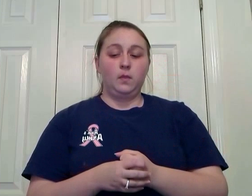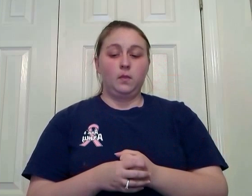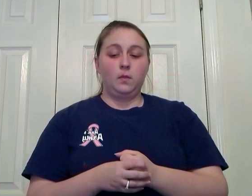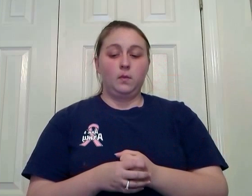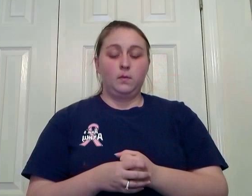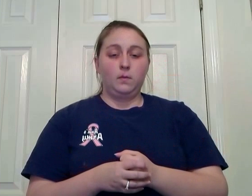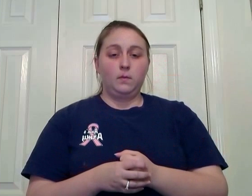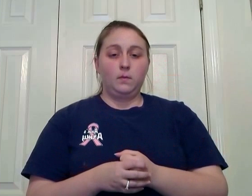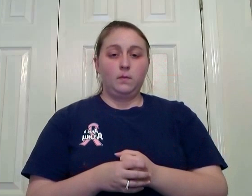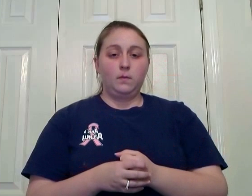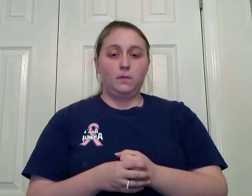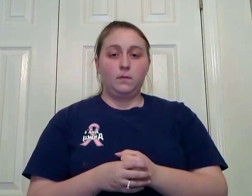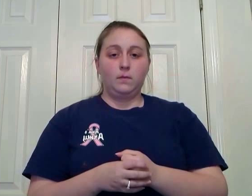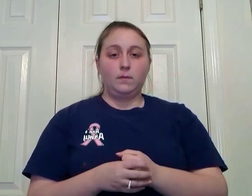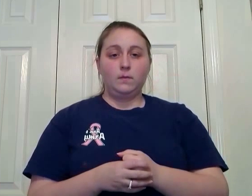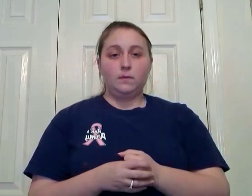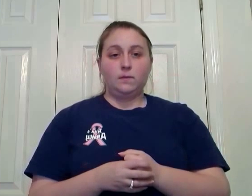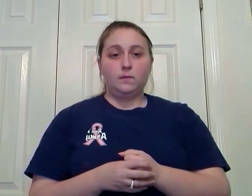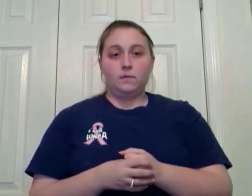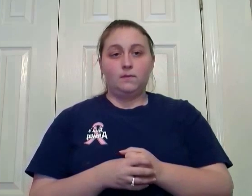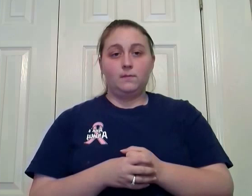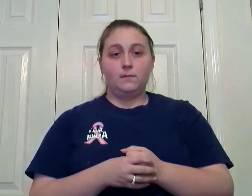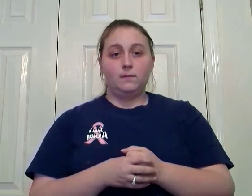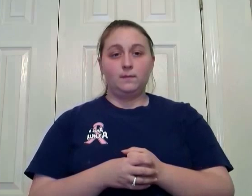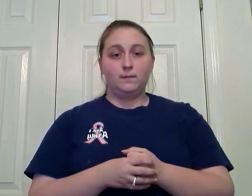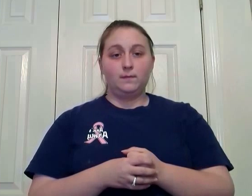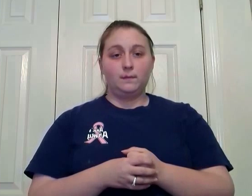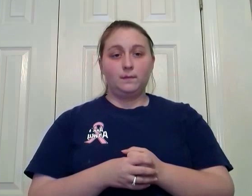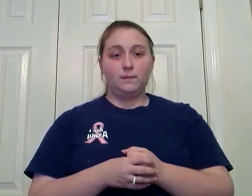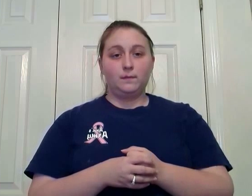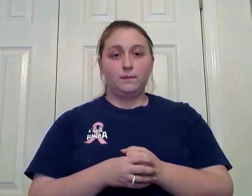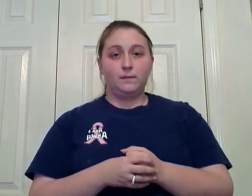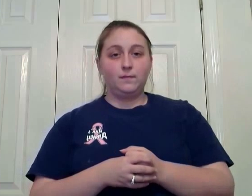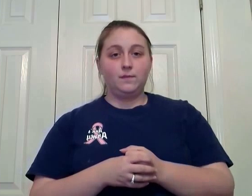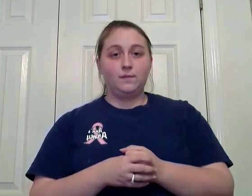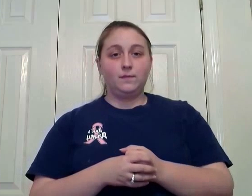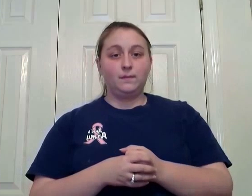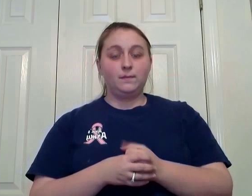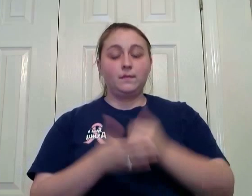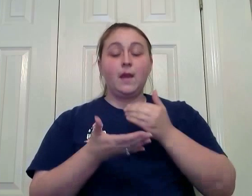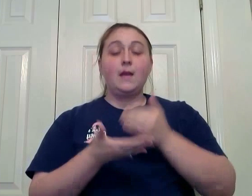Today I'd like to talk about my favorite hobby. That's sailing.